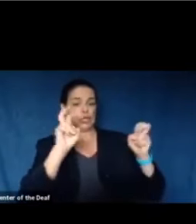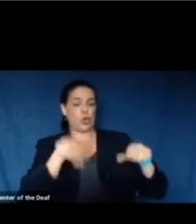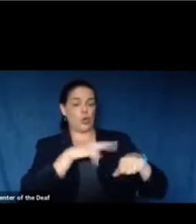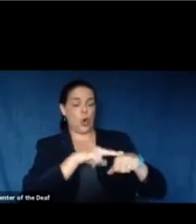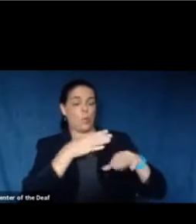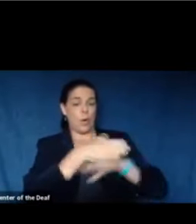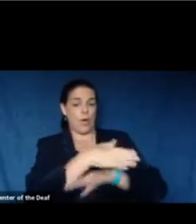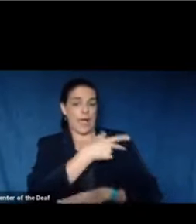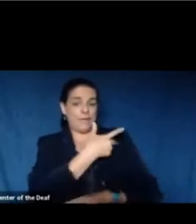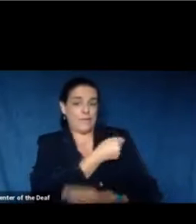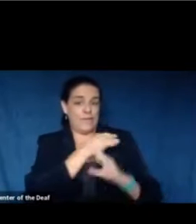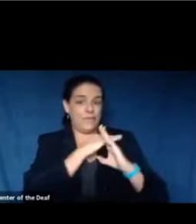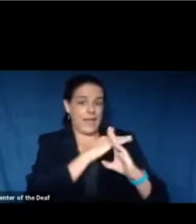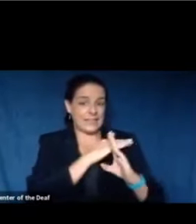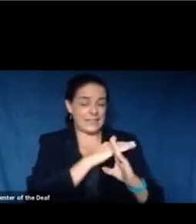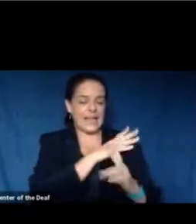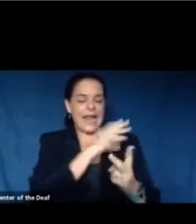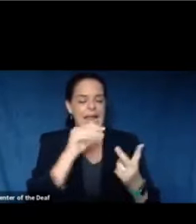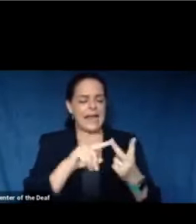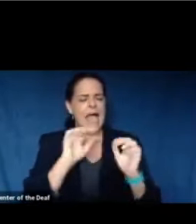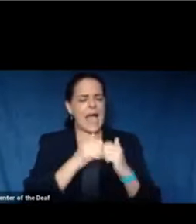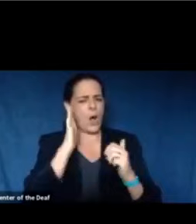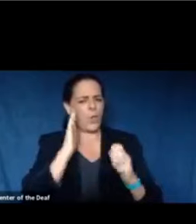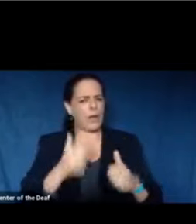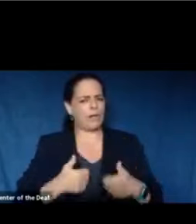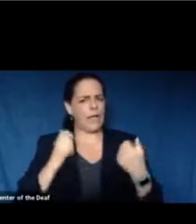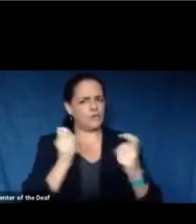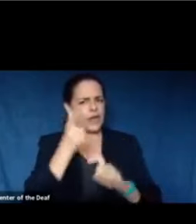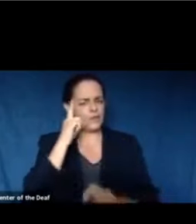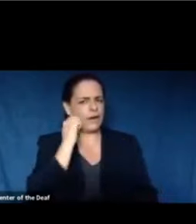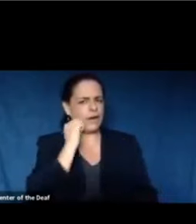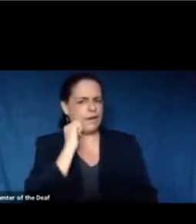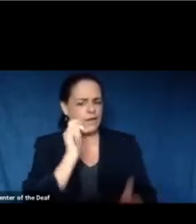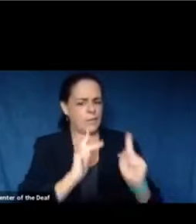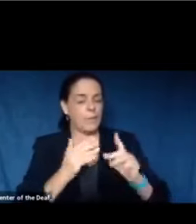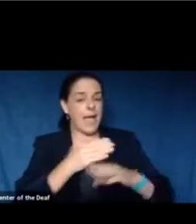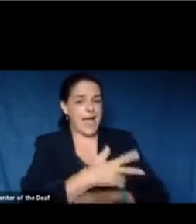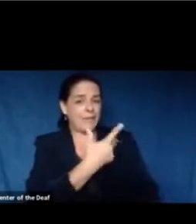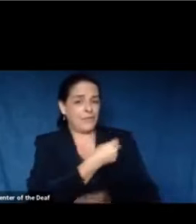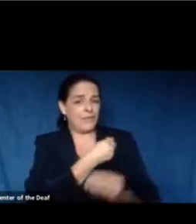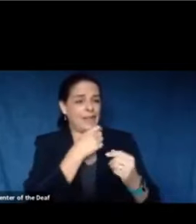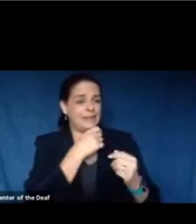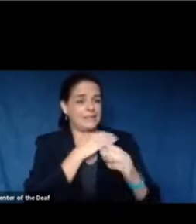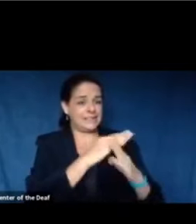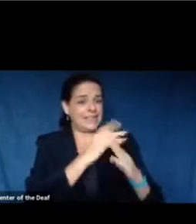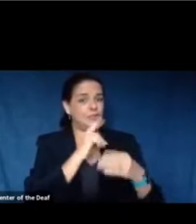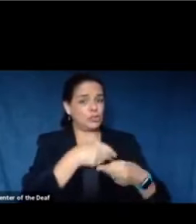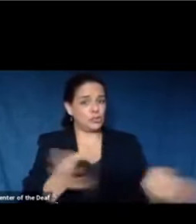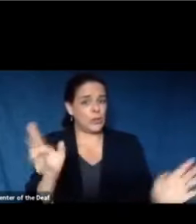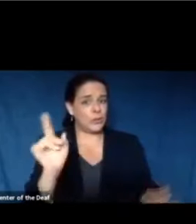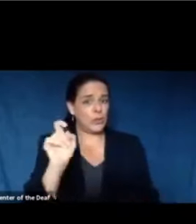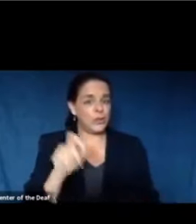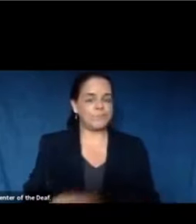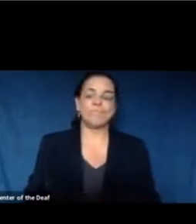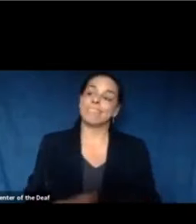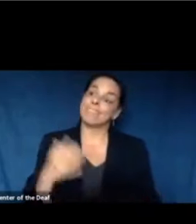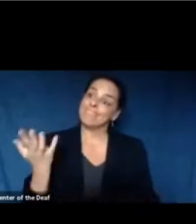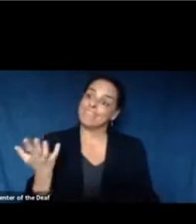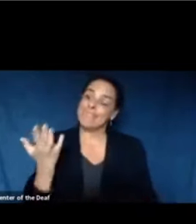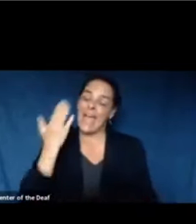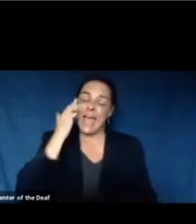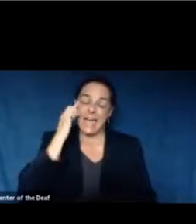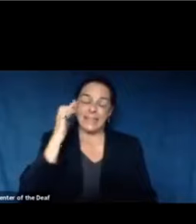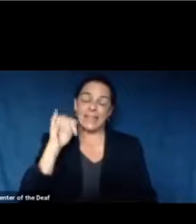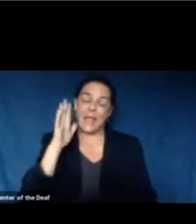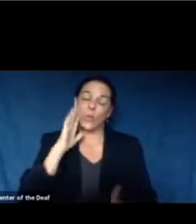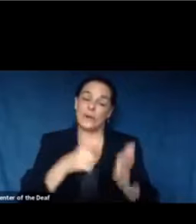available? And how will life change for everyday folks once vaccines are distributed? You know, I think that's going to take a little time. So most